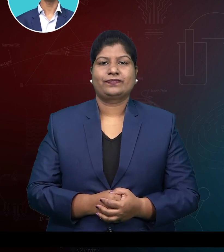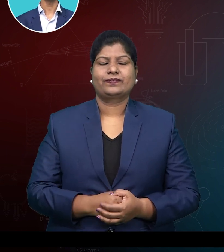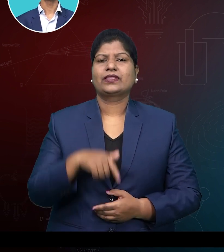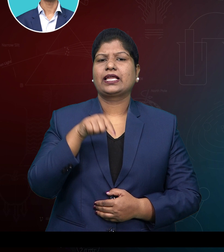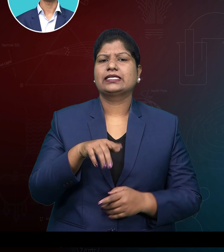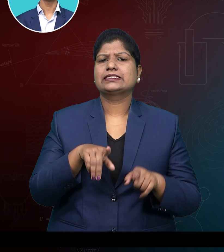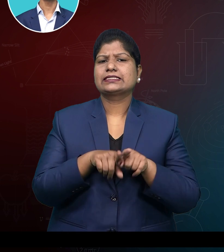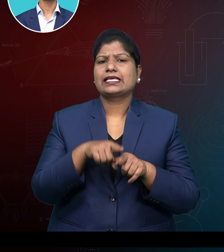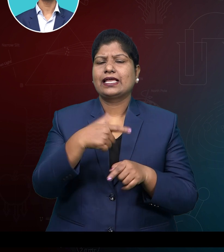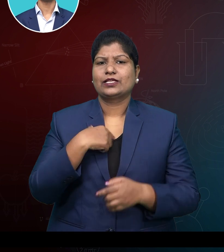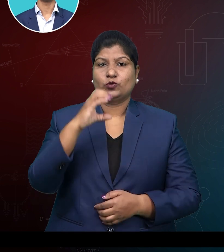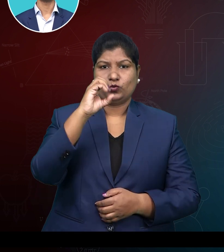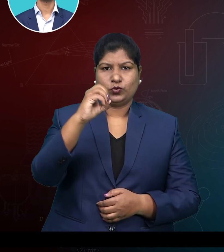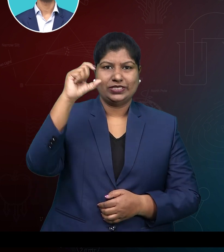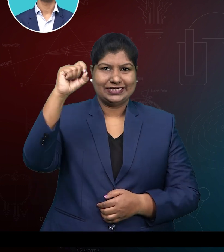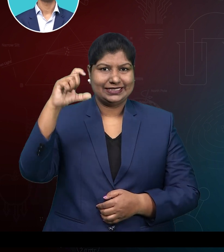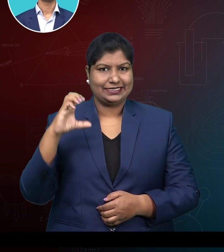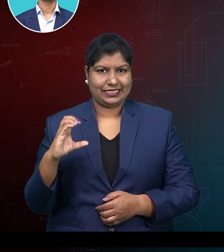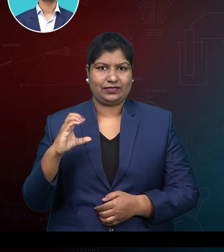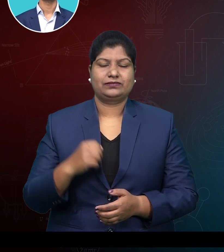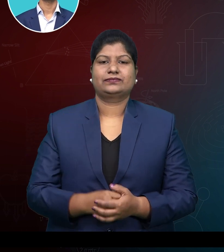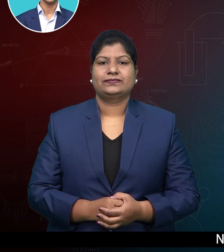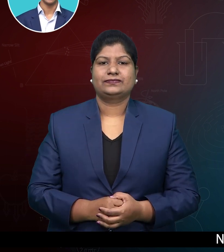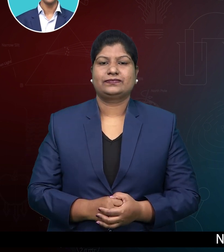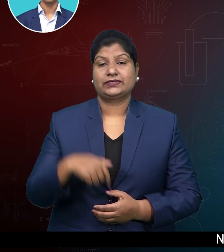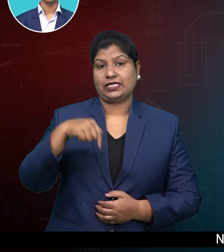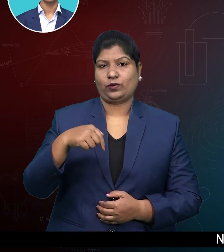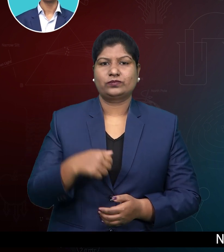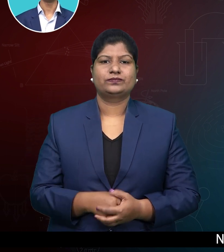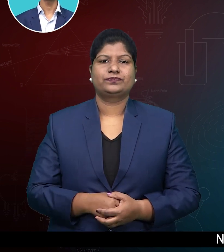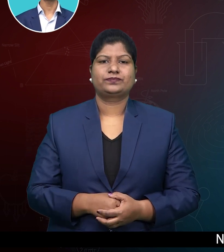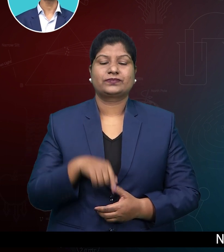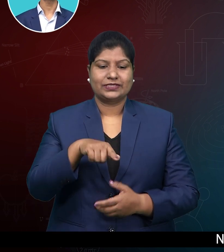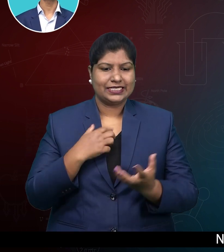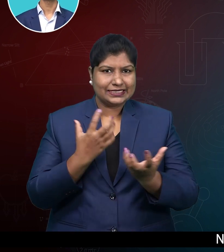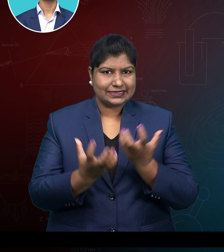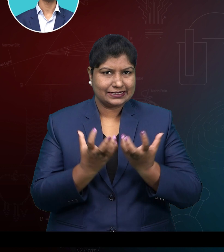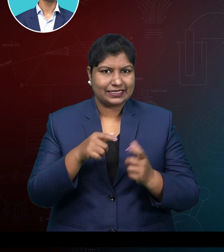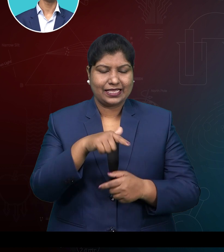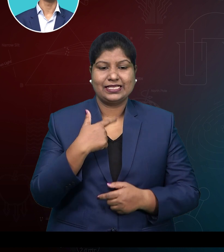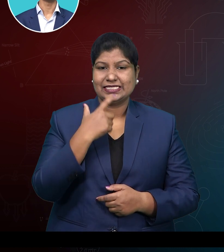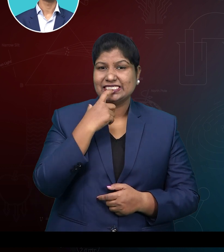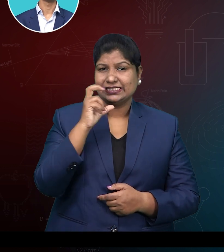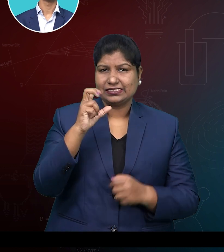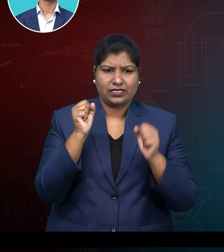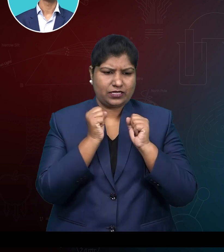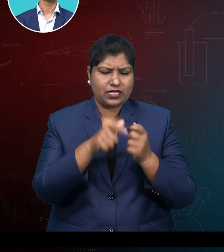It will be 0 degrees Celsius. Now, heat the ice in the